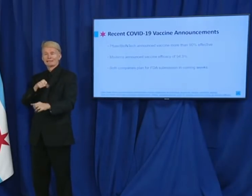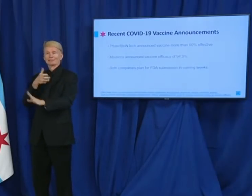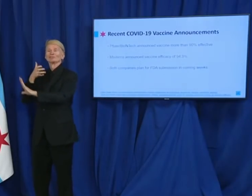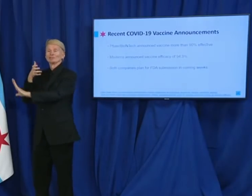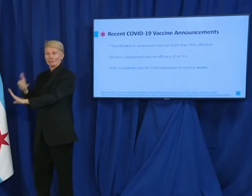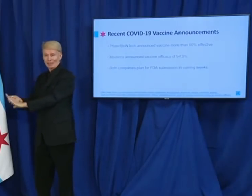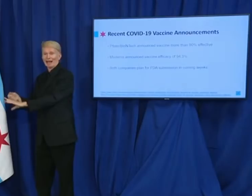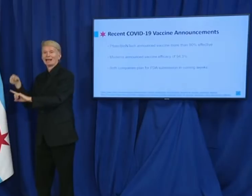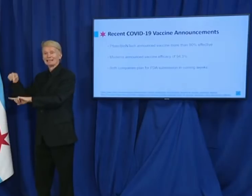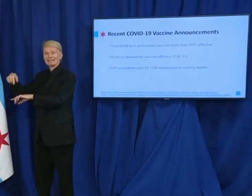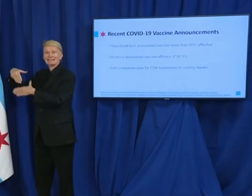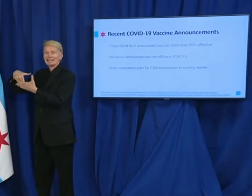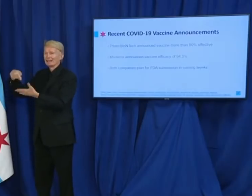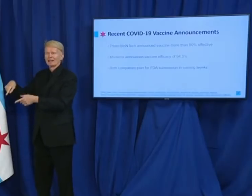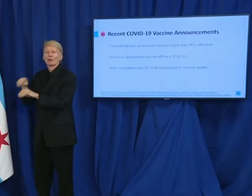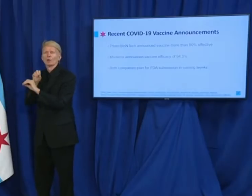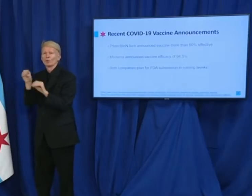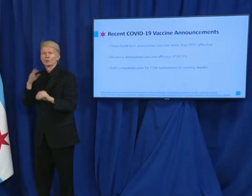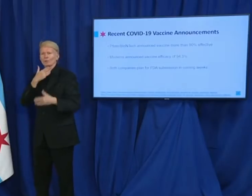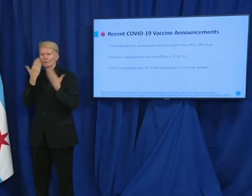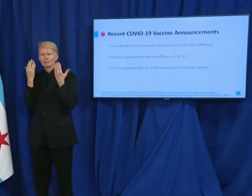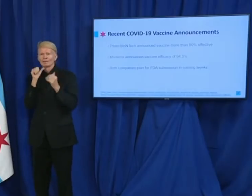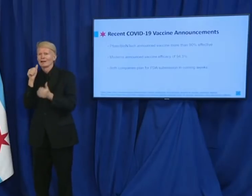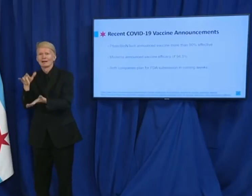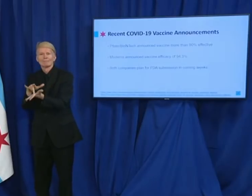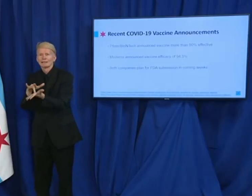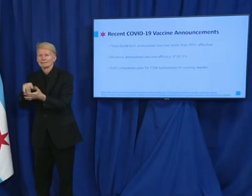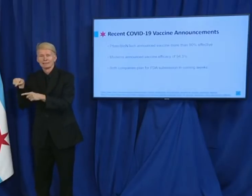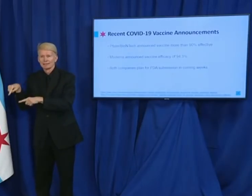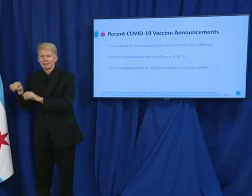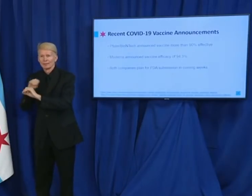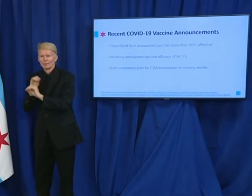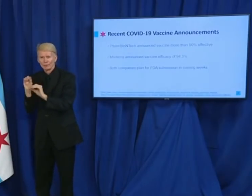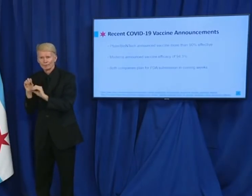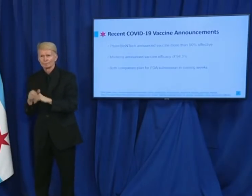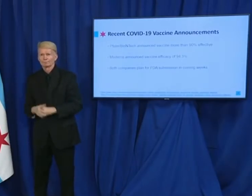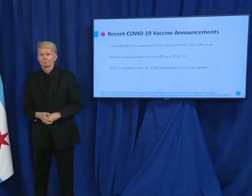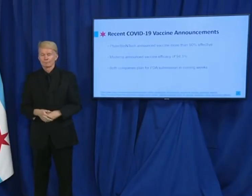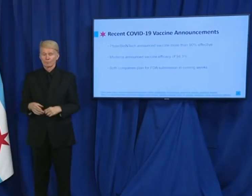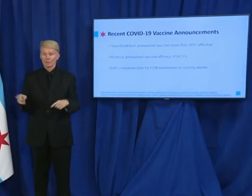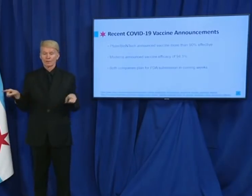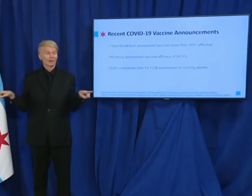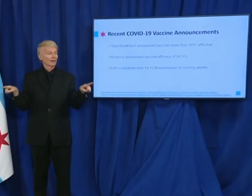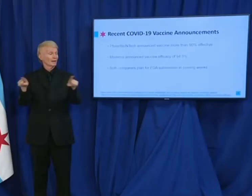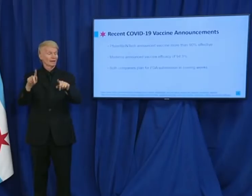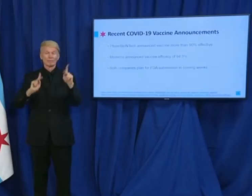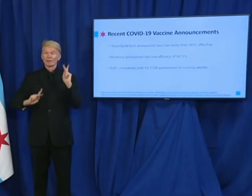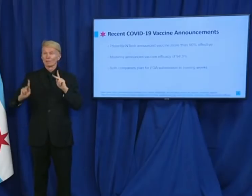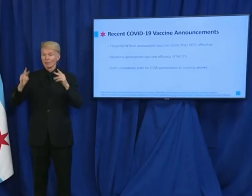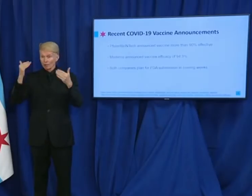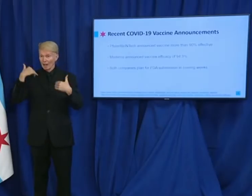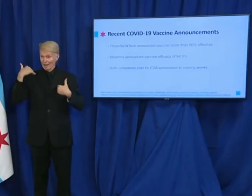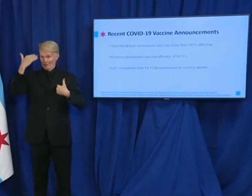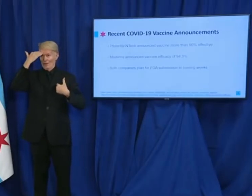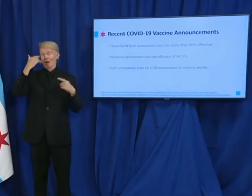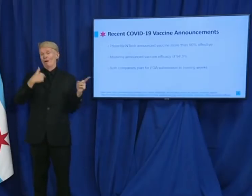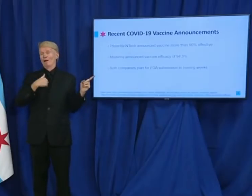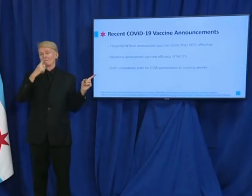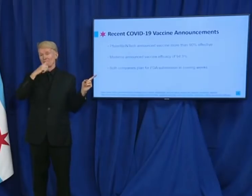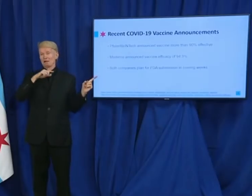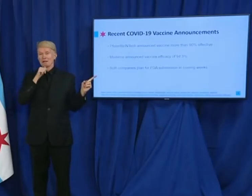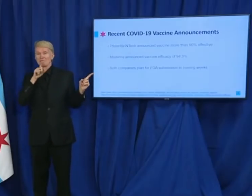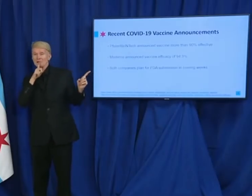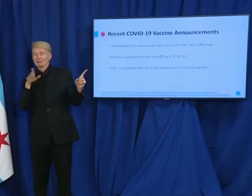shot, but there's no vaccine in that shot. The participant does not know whether or not they received the